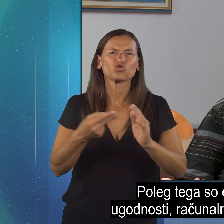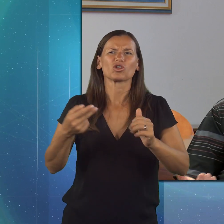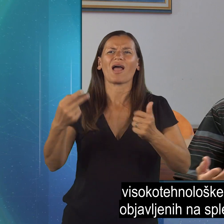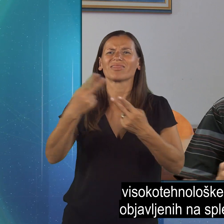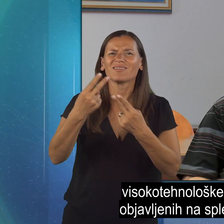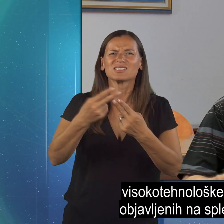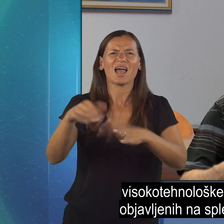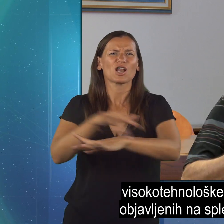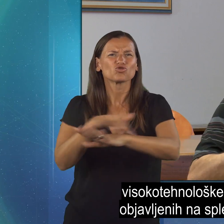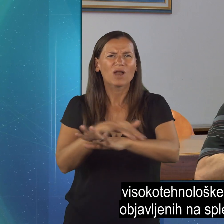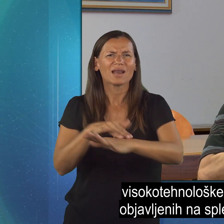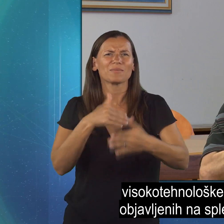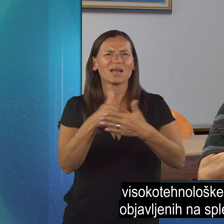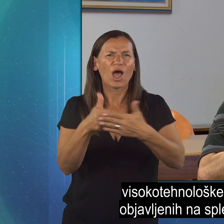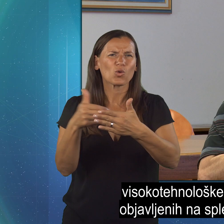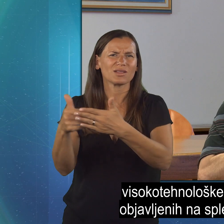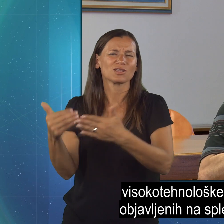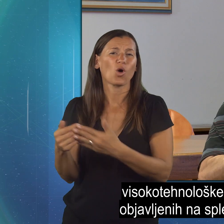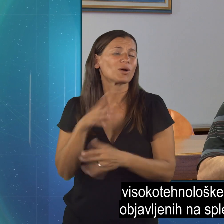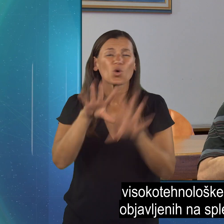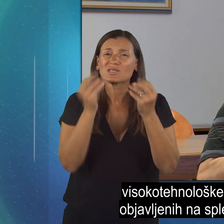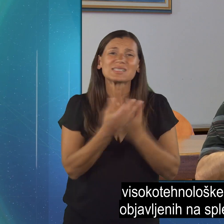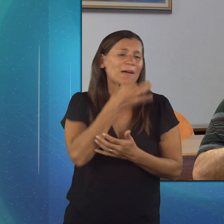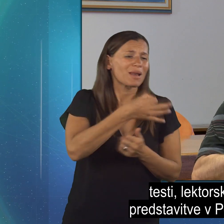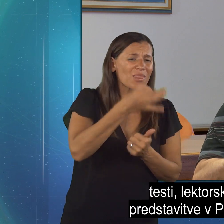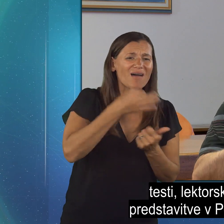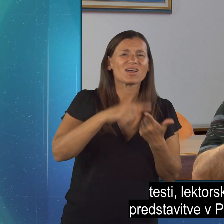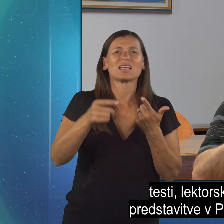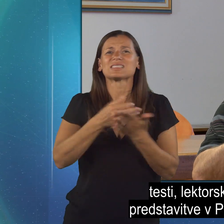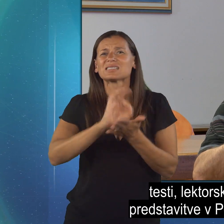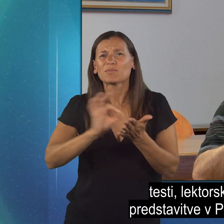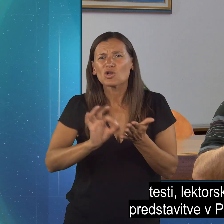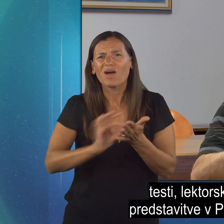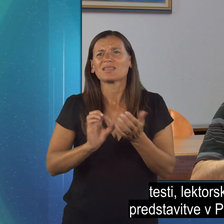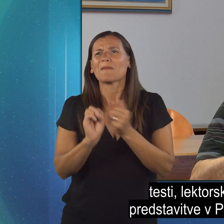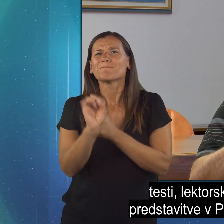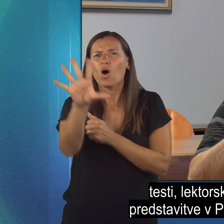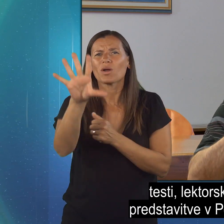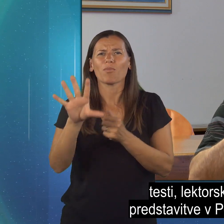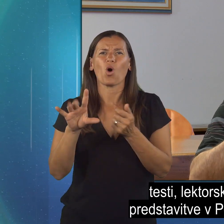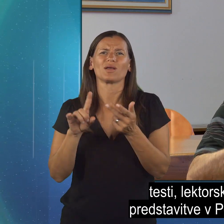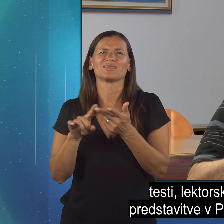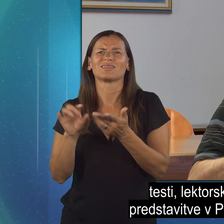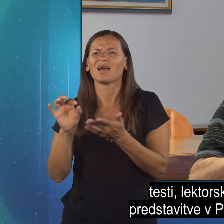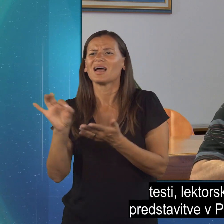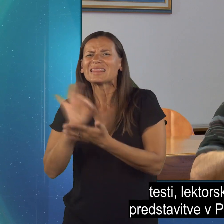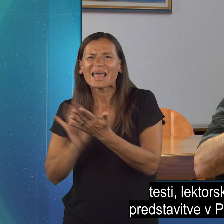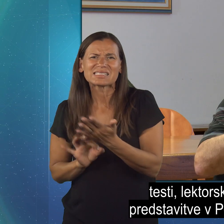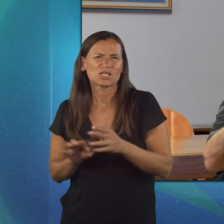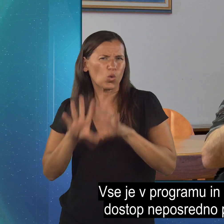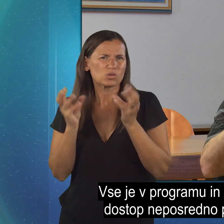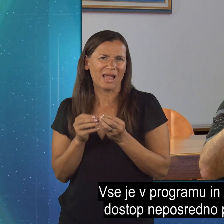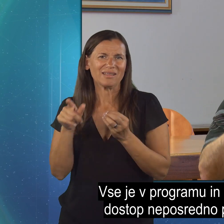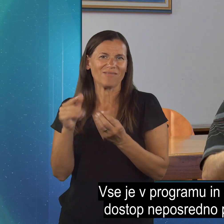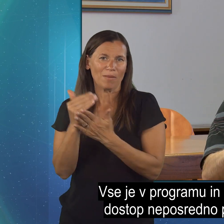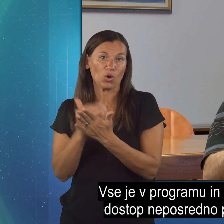accommodations, high-tech, where courses are posted online. All the classwork, the tests, the lecture notes, the PowerPoints,